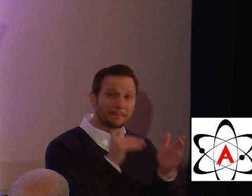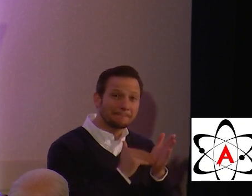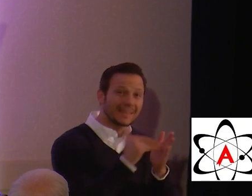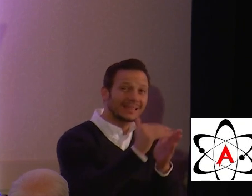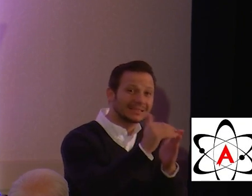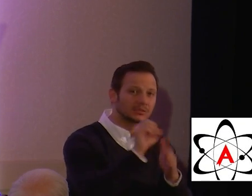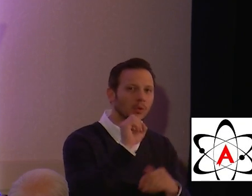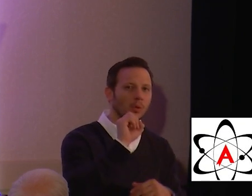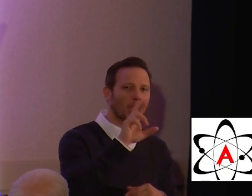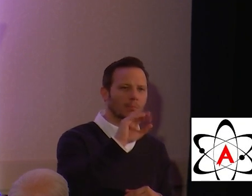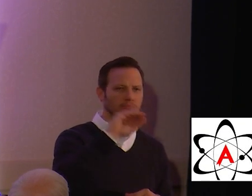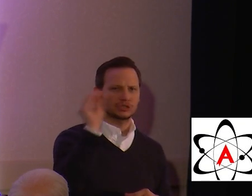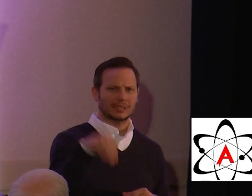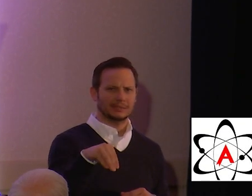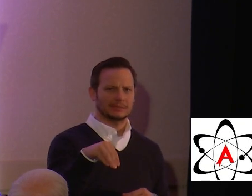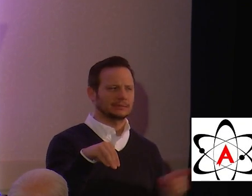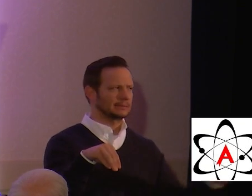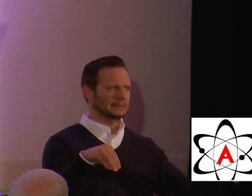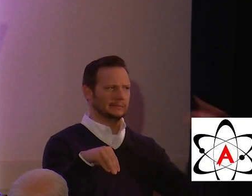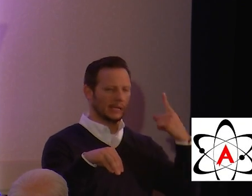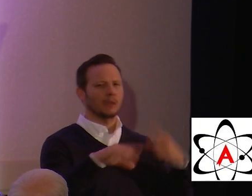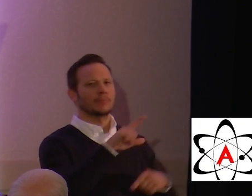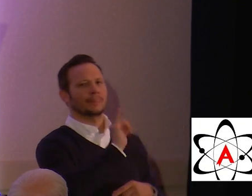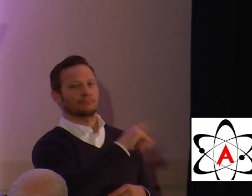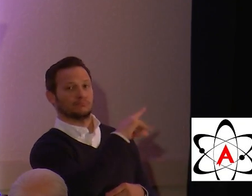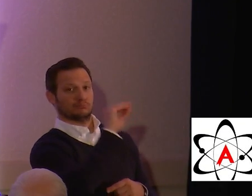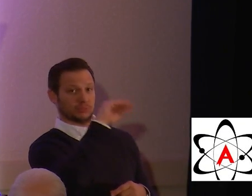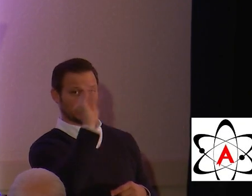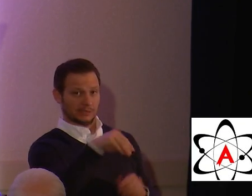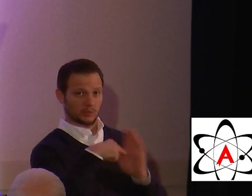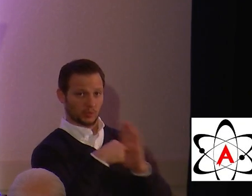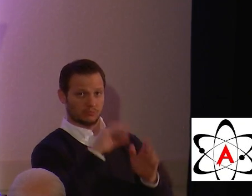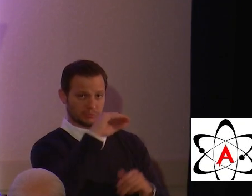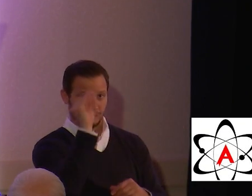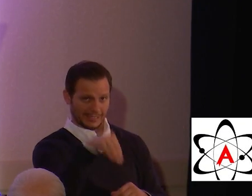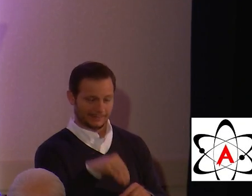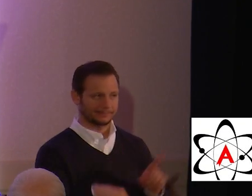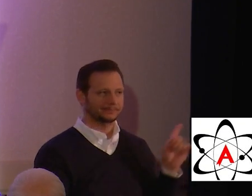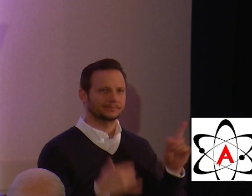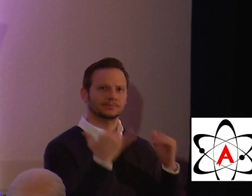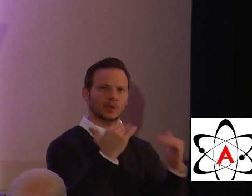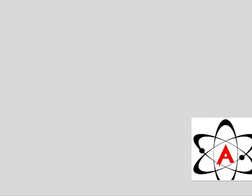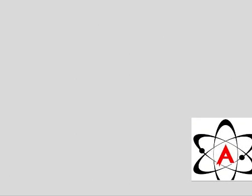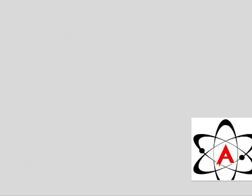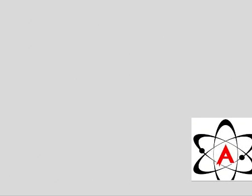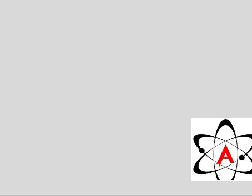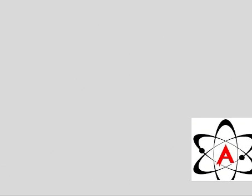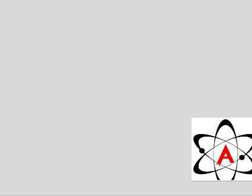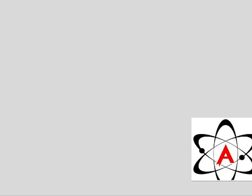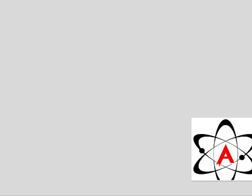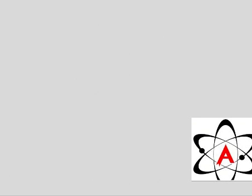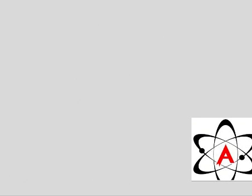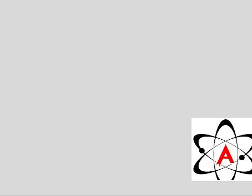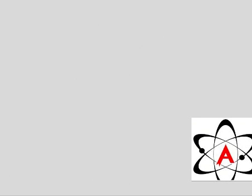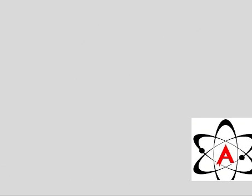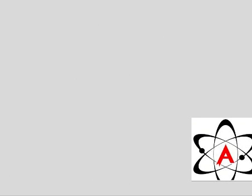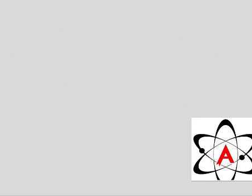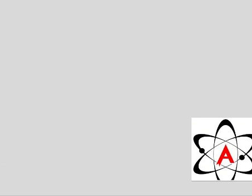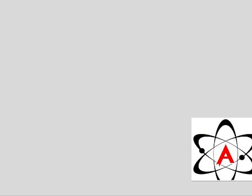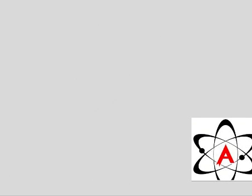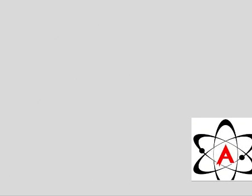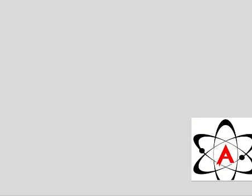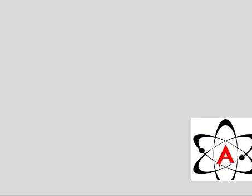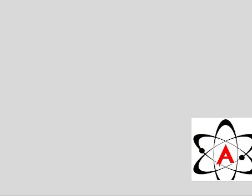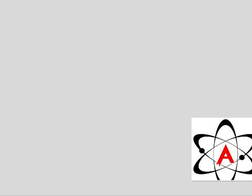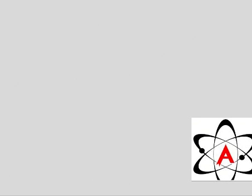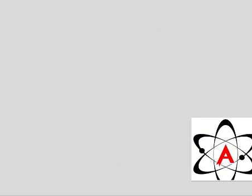Percent. Let's take a look at the numbers one level deeper. It's the same poll. It's